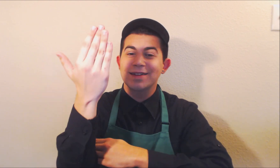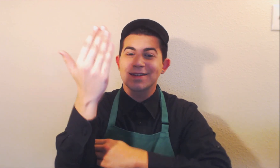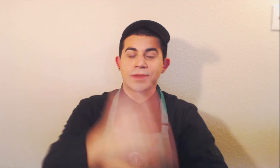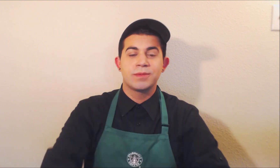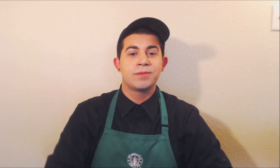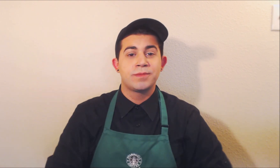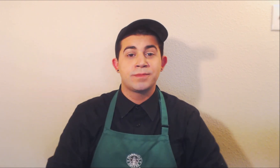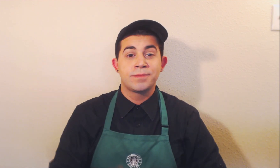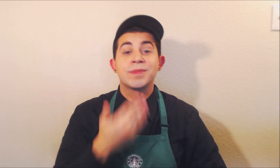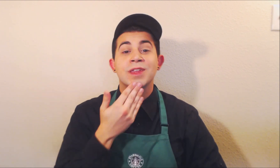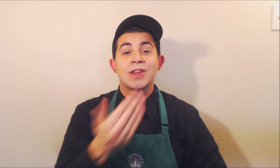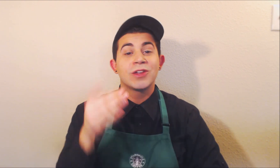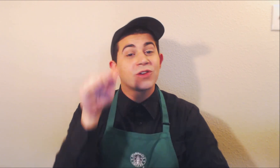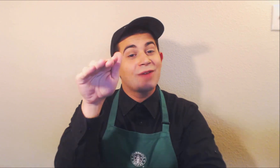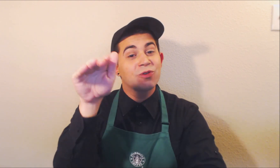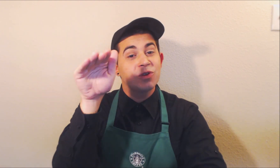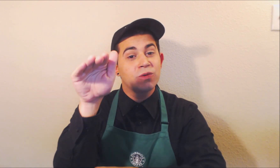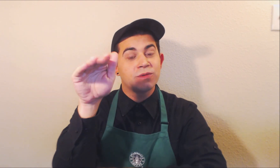morning. Good afternoon.